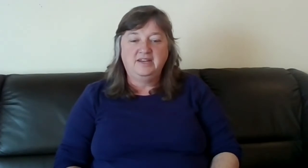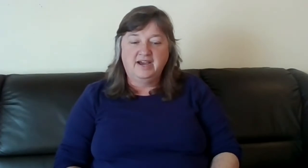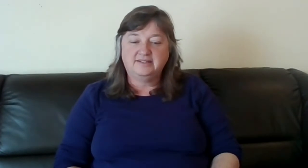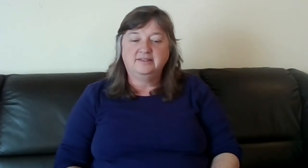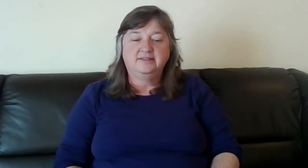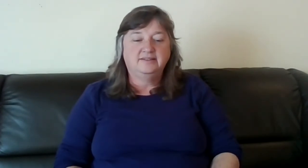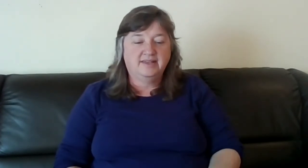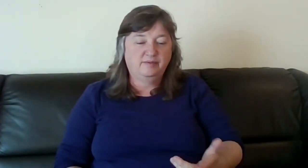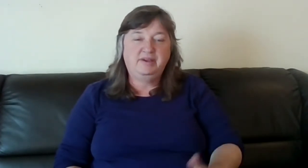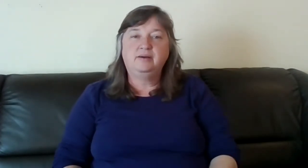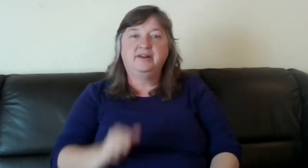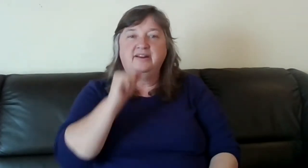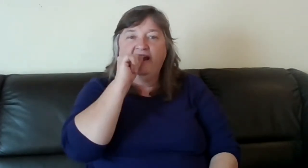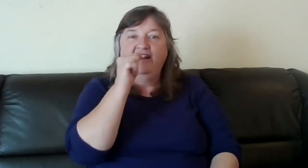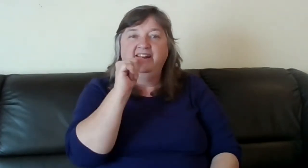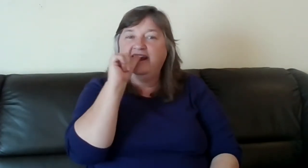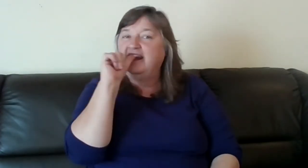Nut. It's like peanut butter, nut.